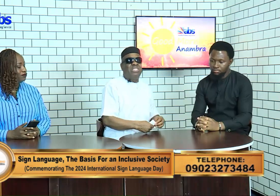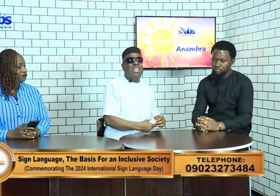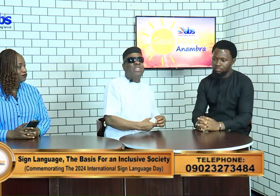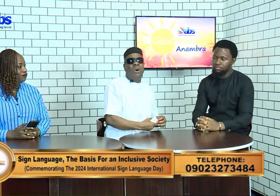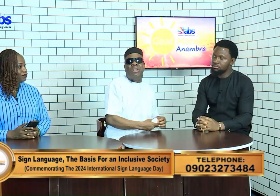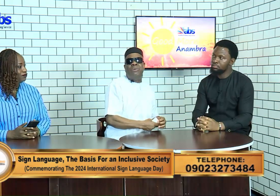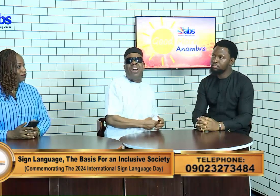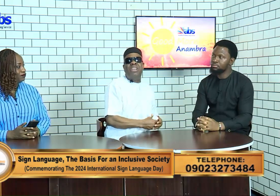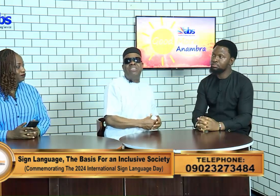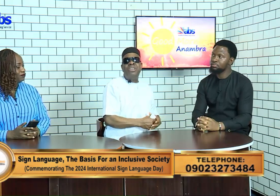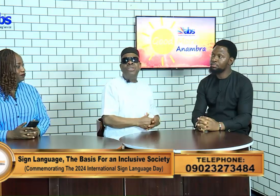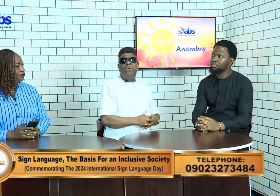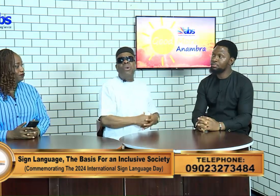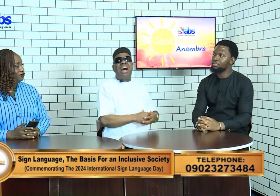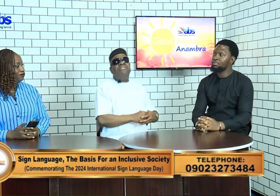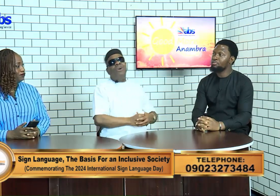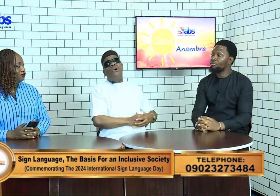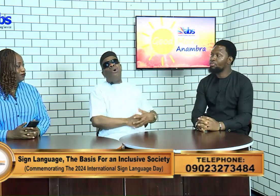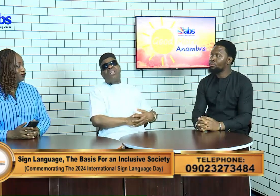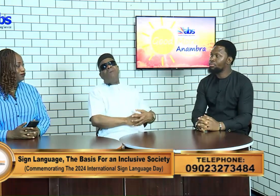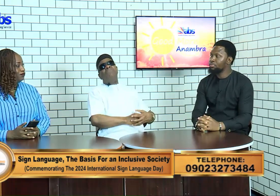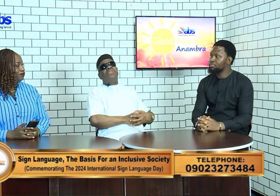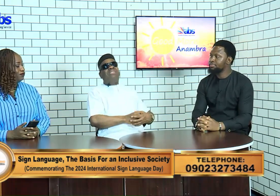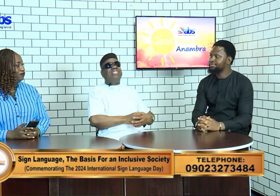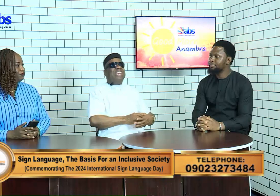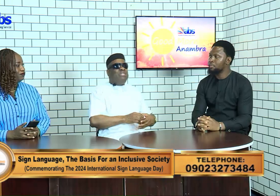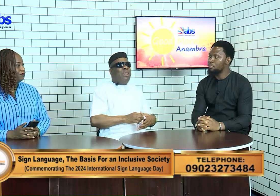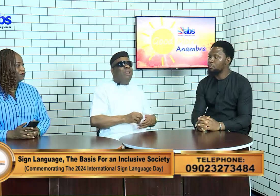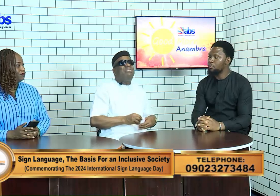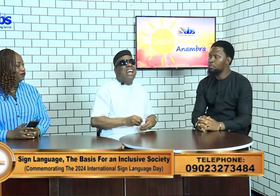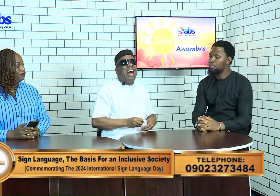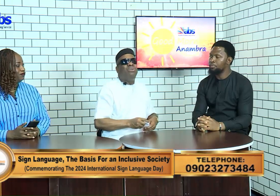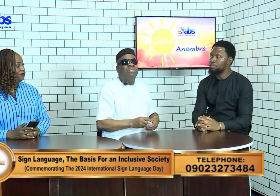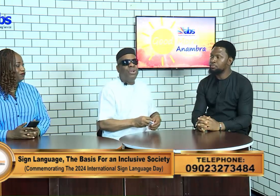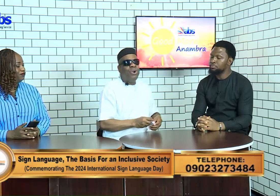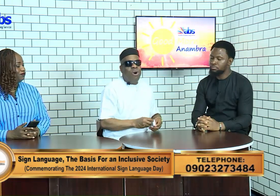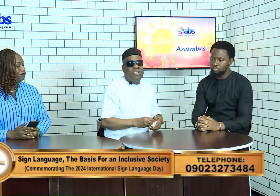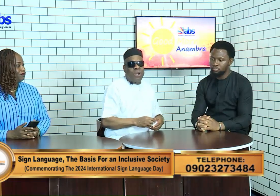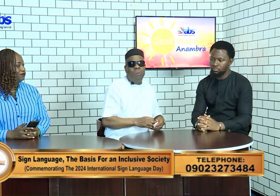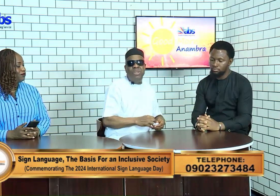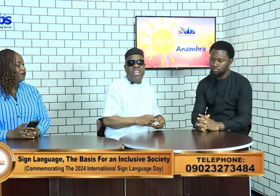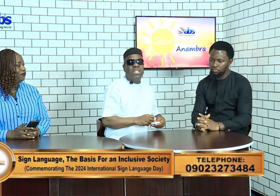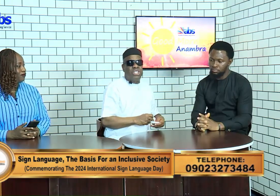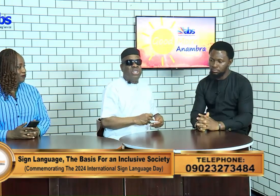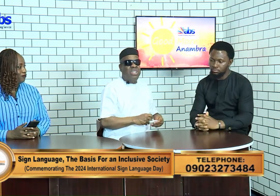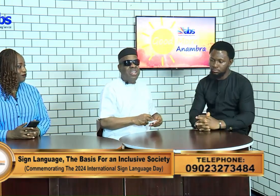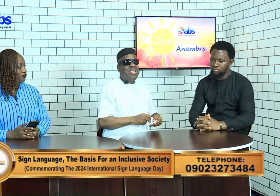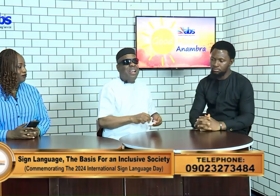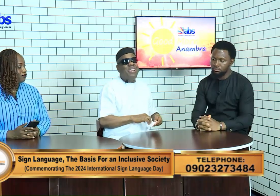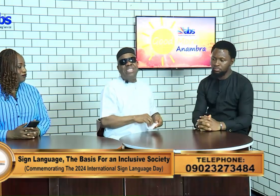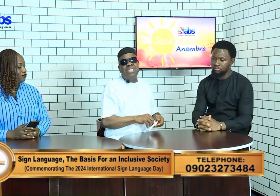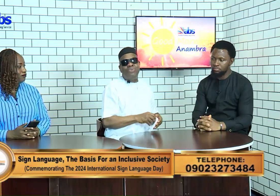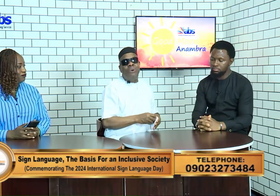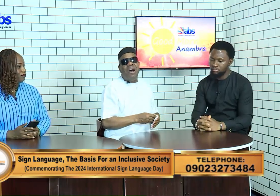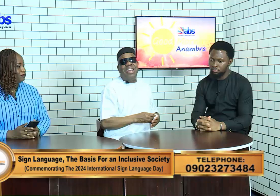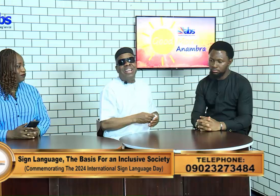is saying. Otherwise, you will have a whole community that is lost out of the communication. And